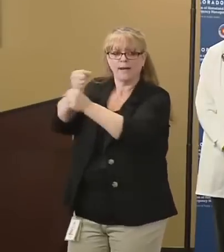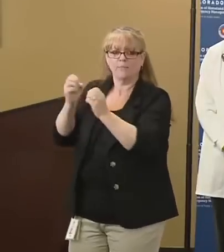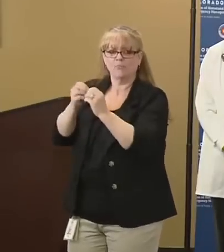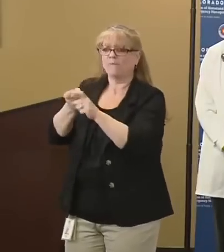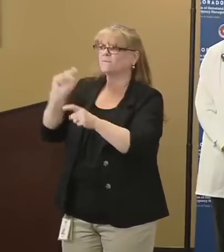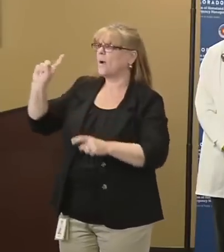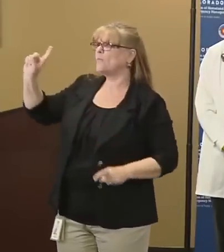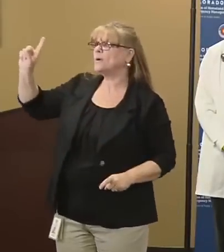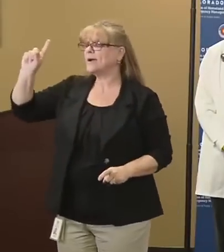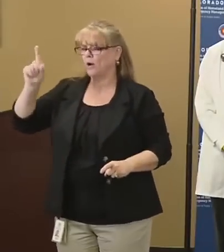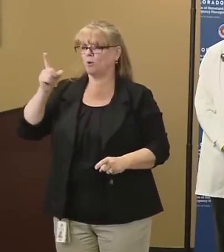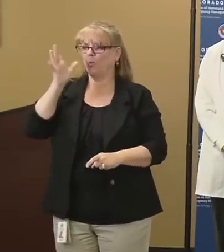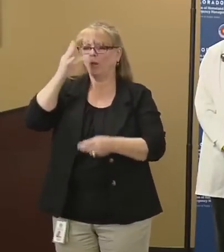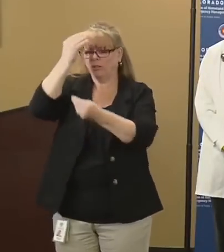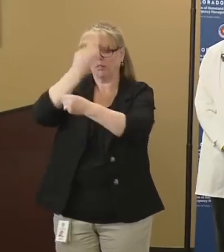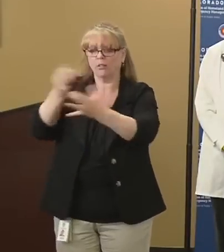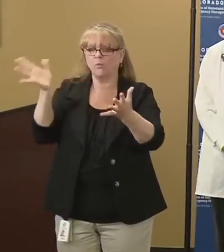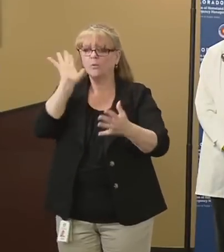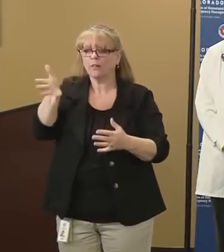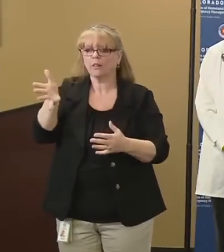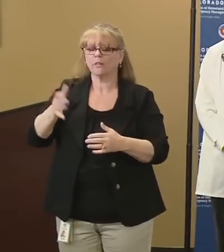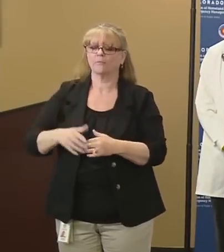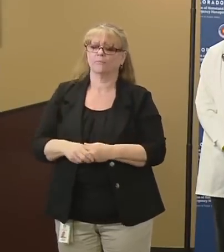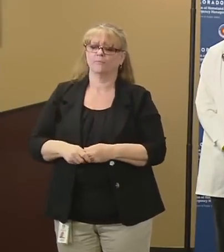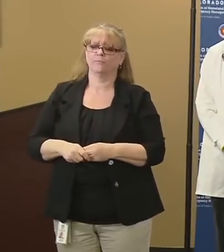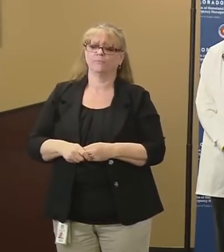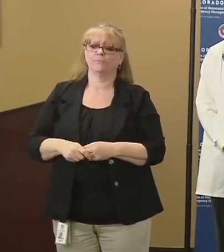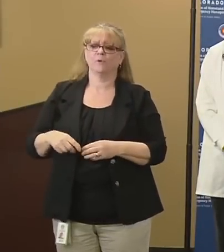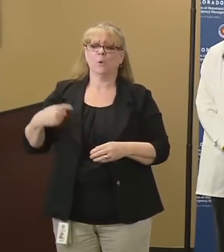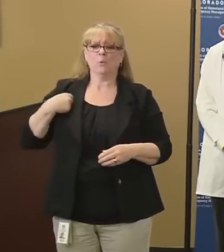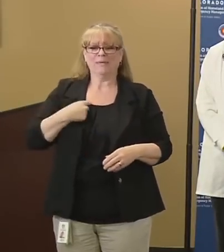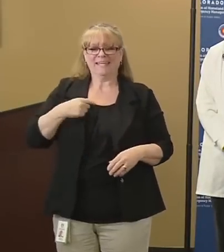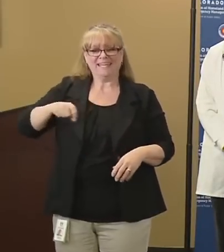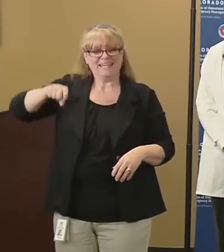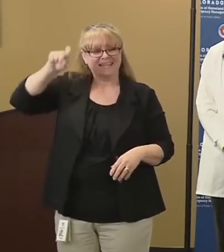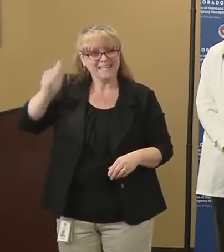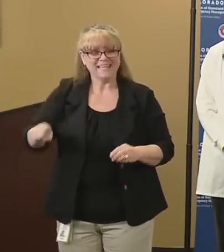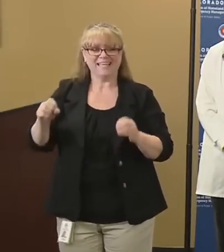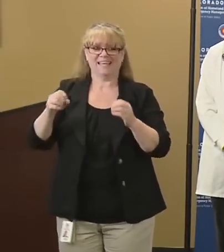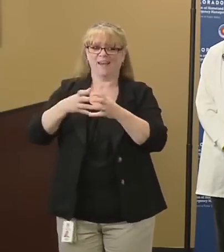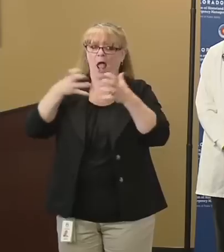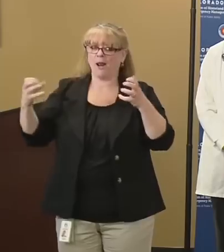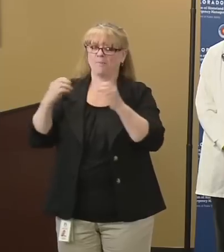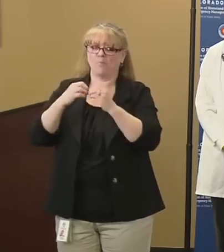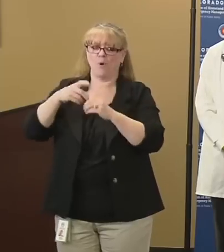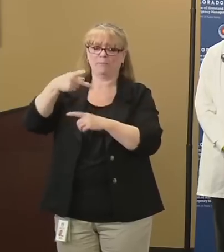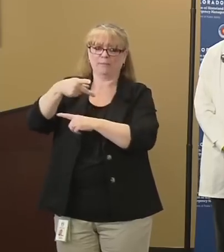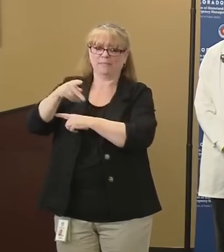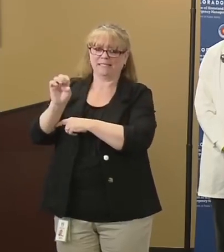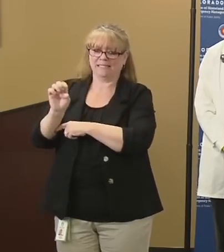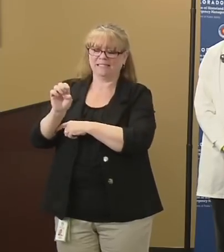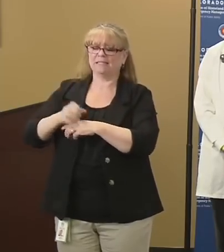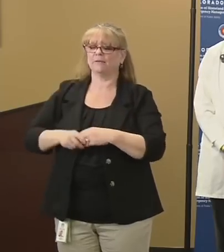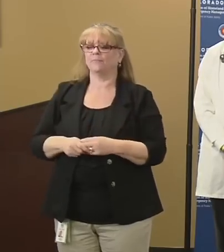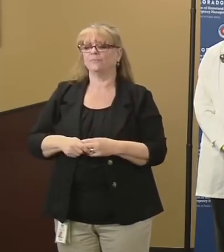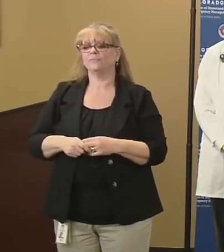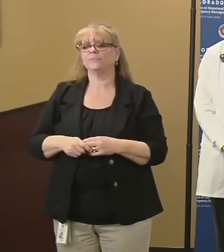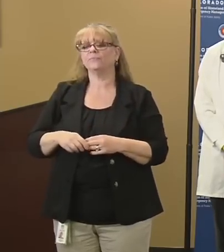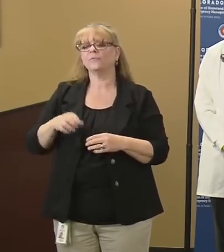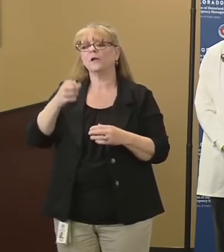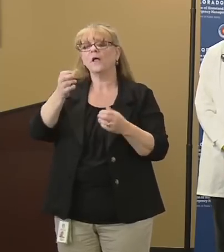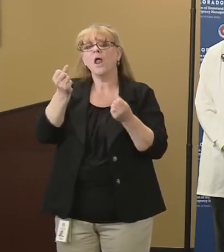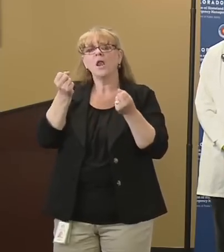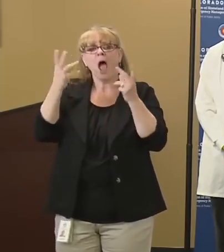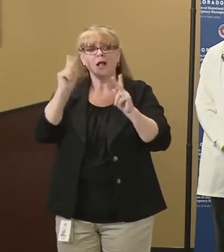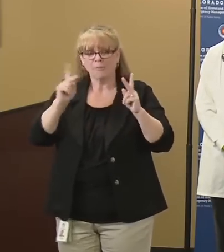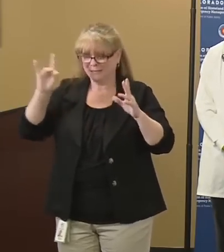we need additional personal protection equipment. We had very successful personal protection equipment drives. Many people and practices have turned in their extra